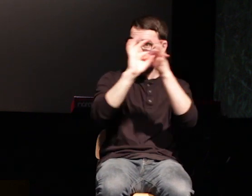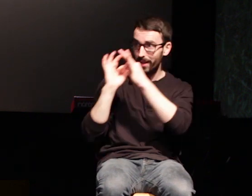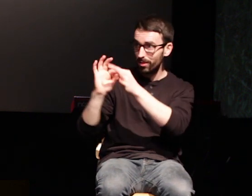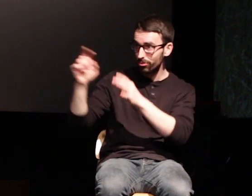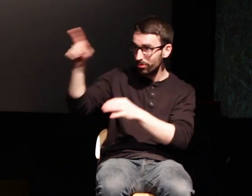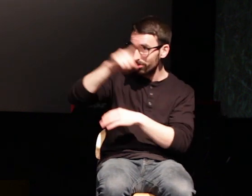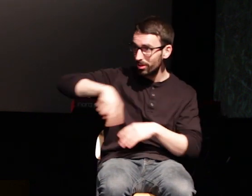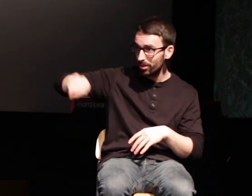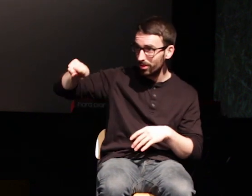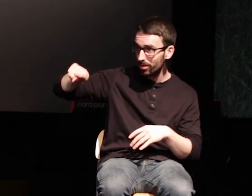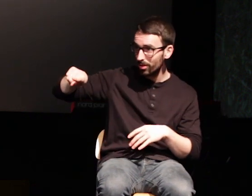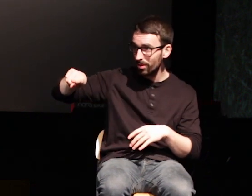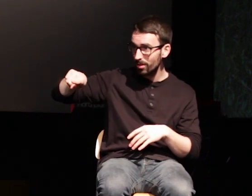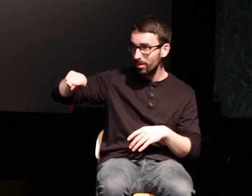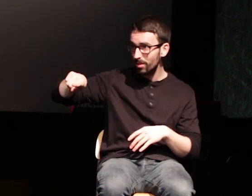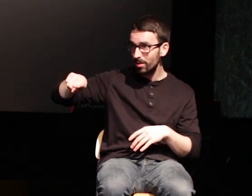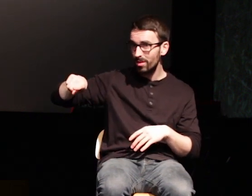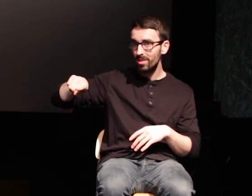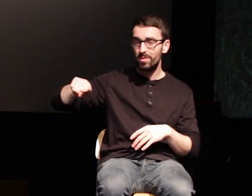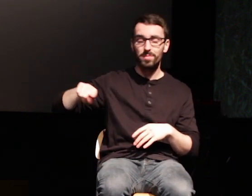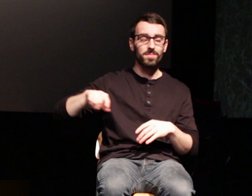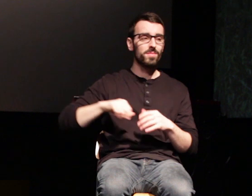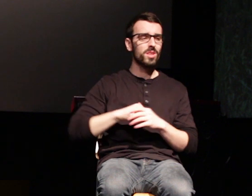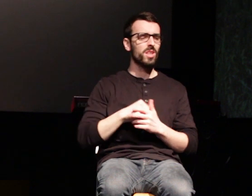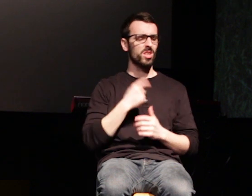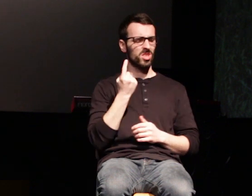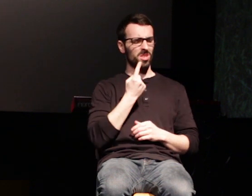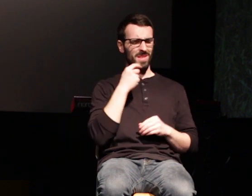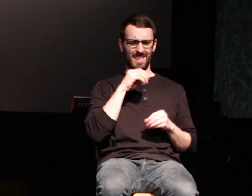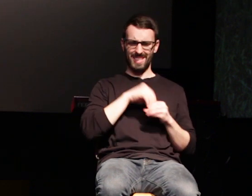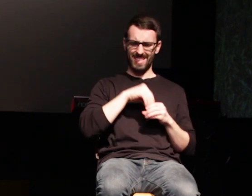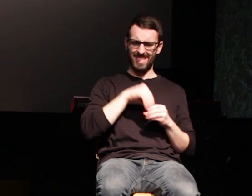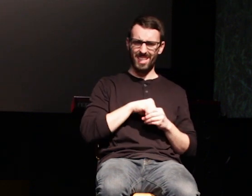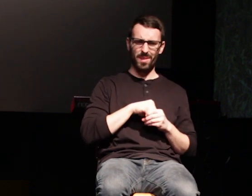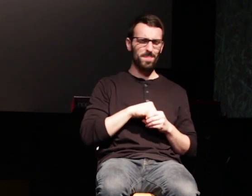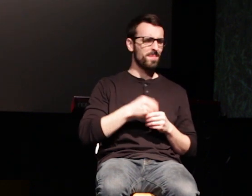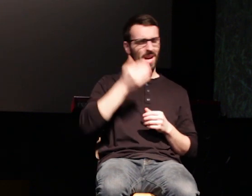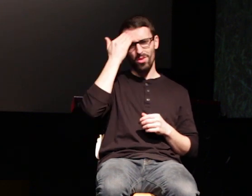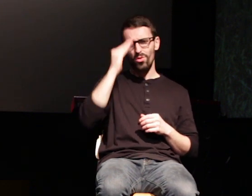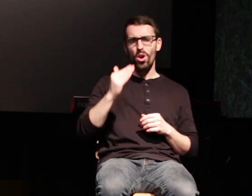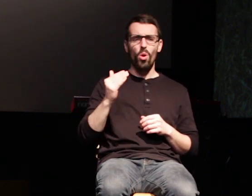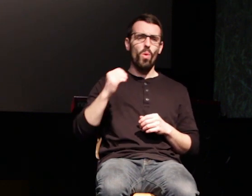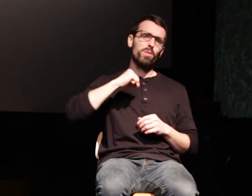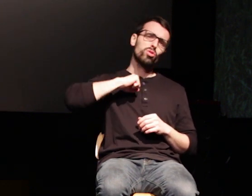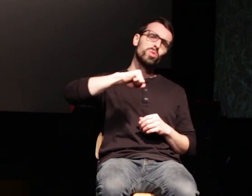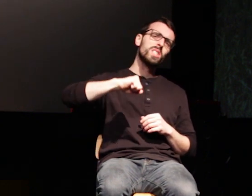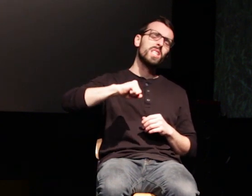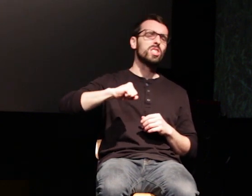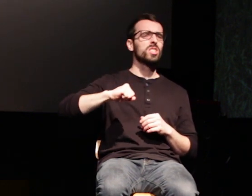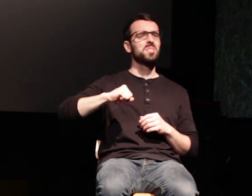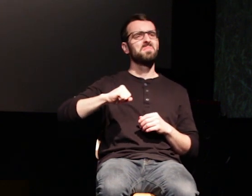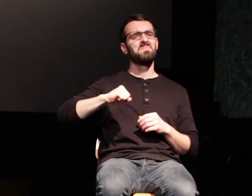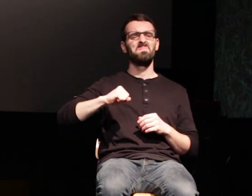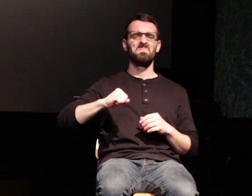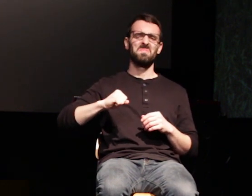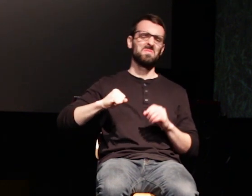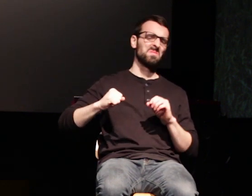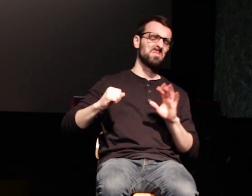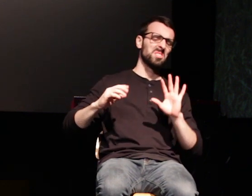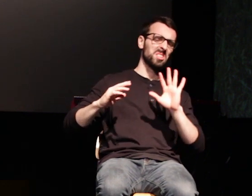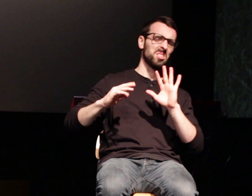As you just look at seasons and you go, I don't know what it was in me. I was resistant, or I was rebellious, or I fought it.